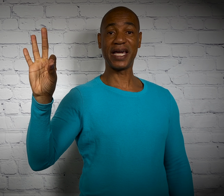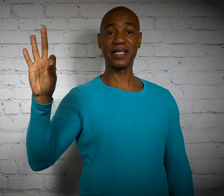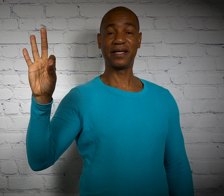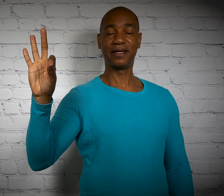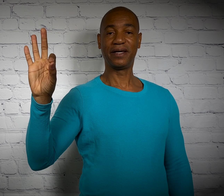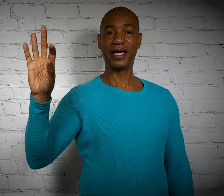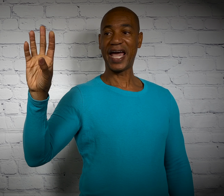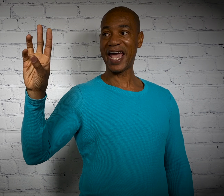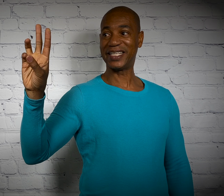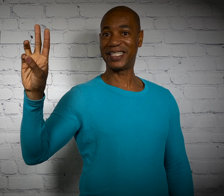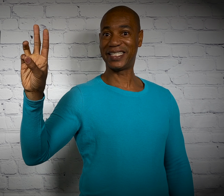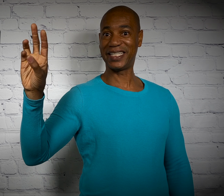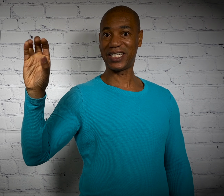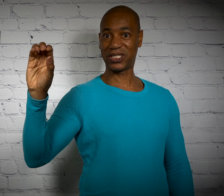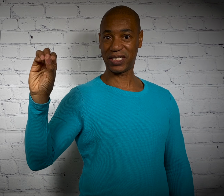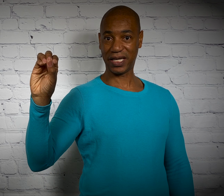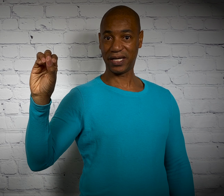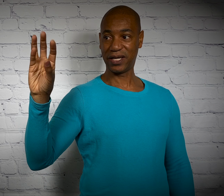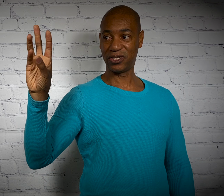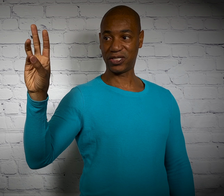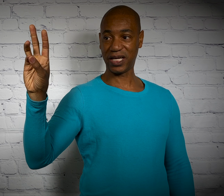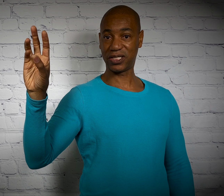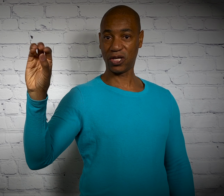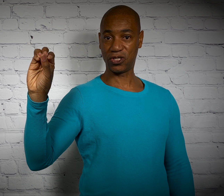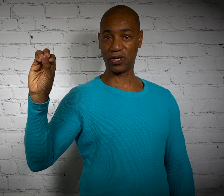59, and 60. 60.